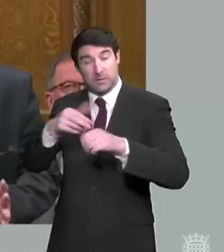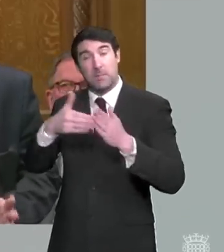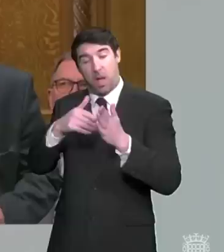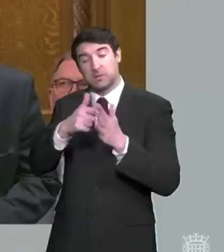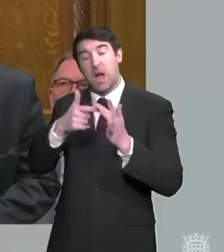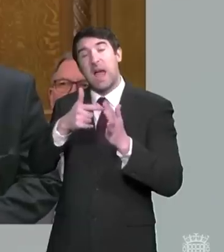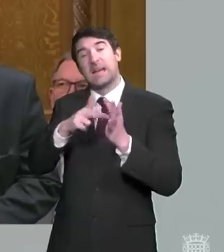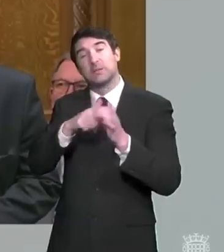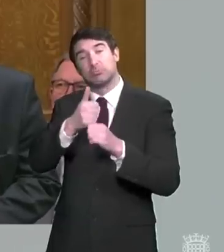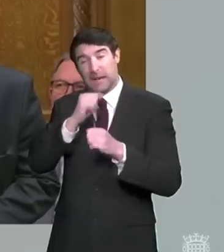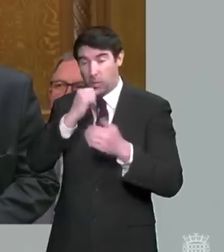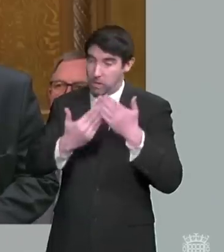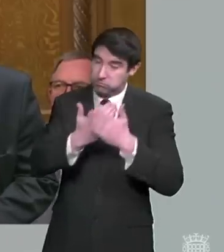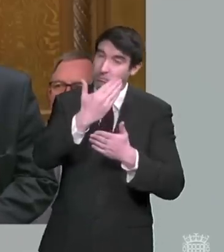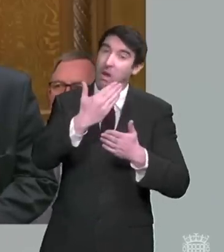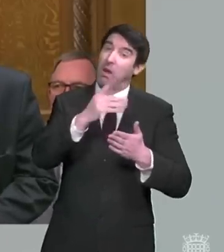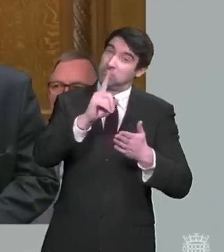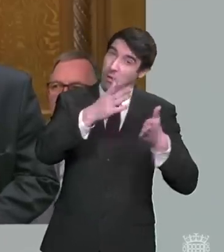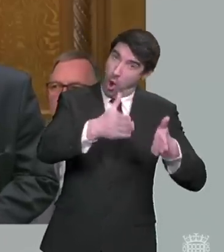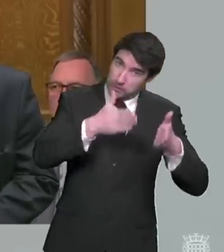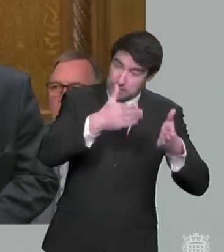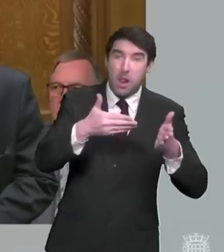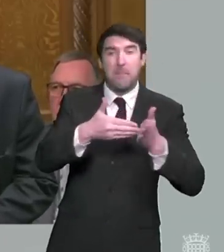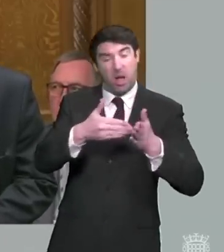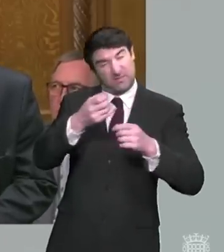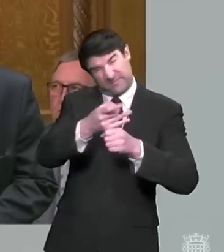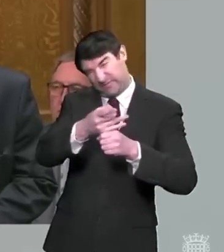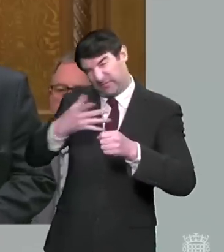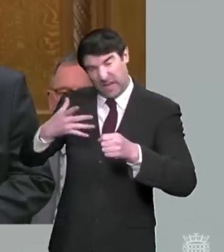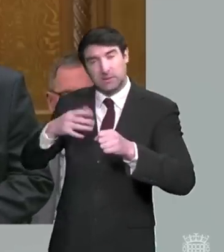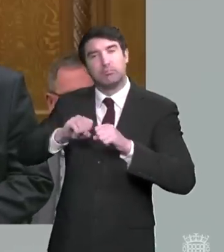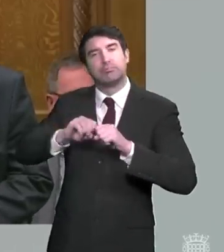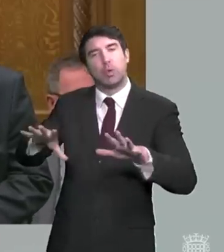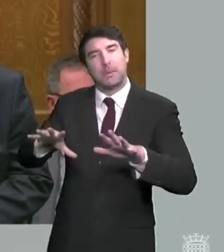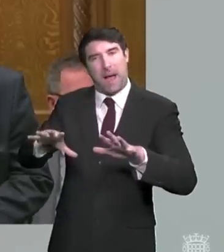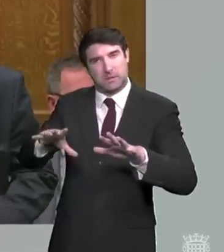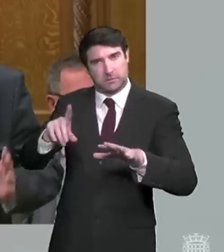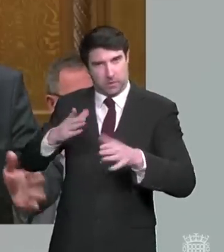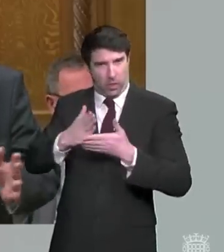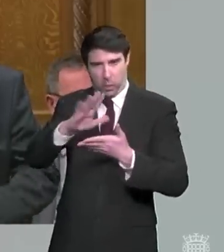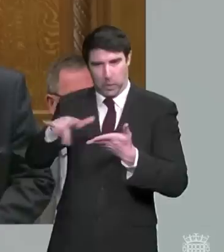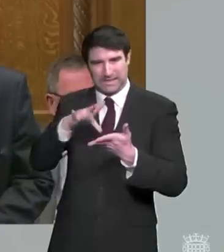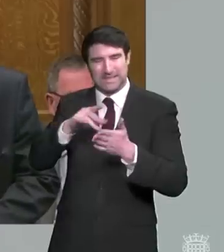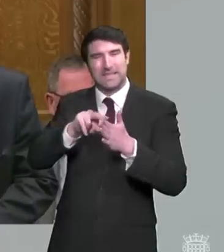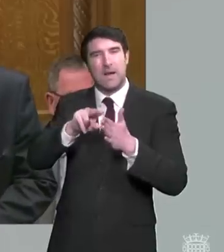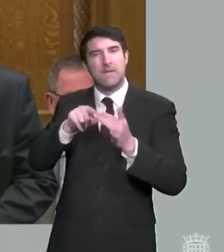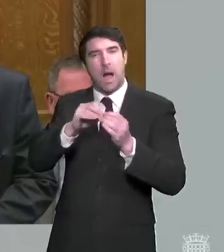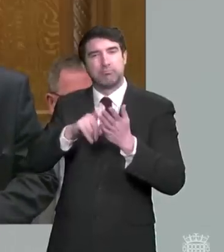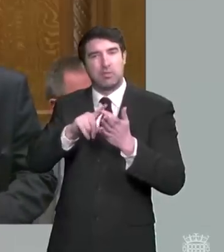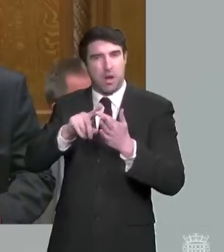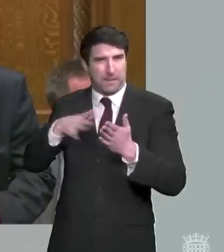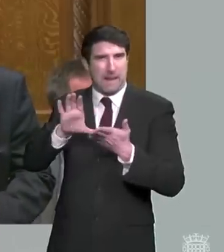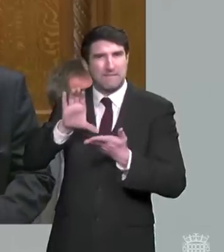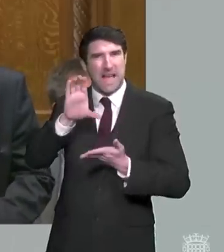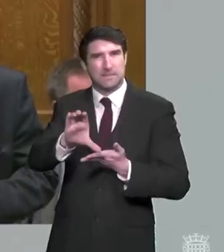of the best connected towns for ultra-fast broadband in the whole country, thanks to City Fibre's investment. Together with the Prime Minister's pledge